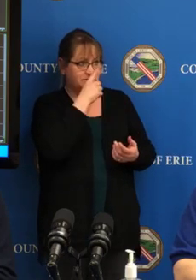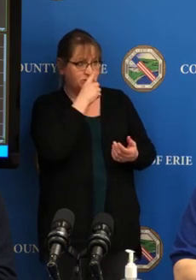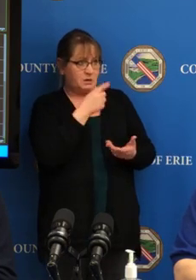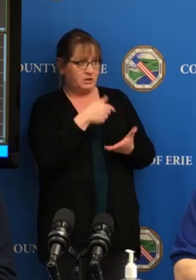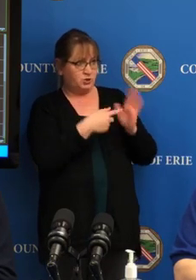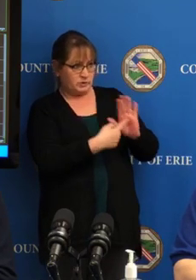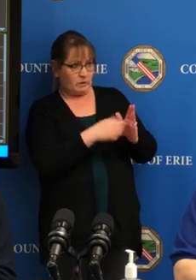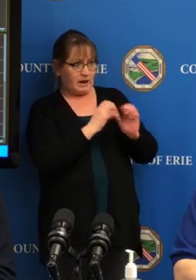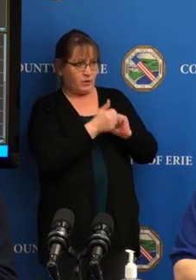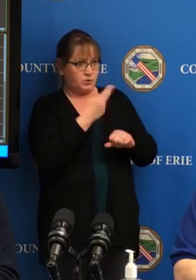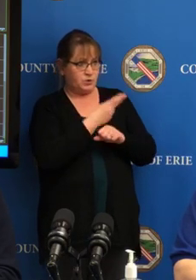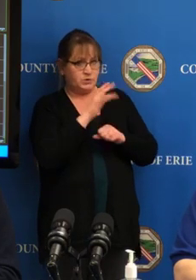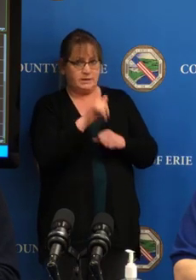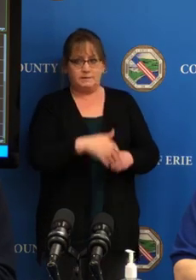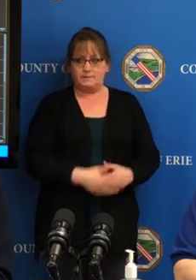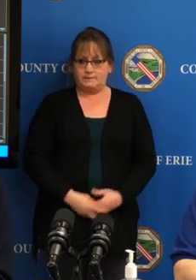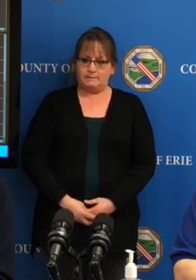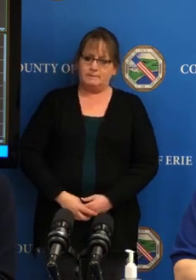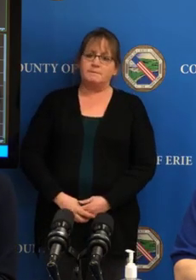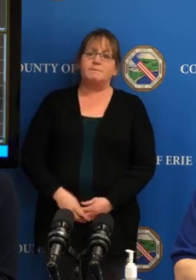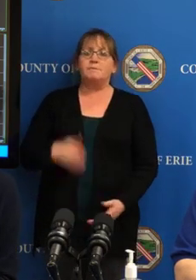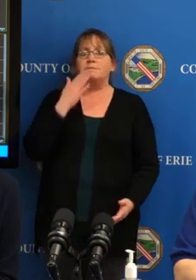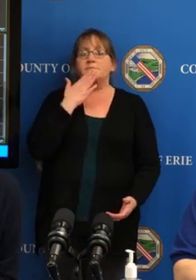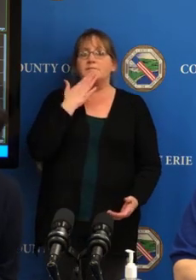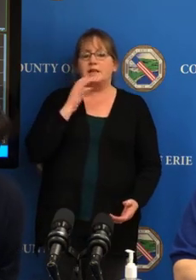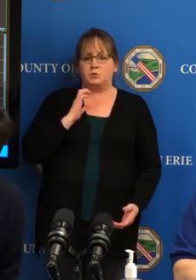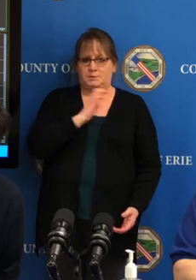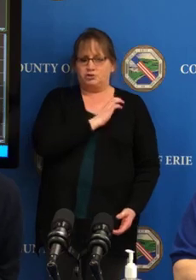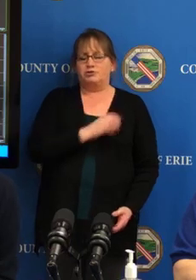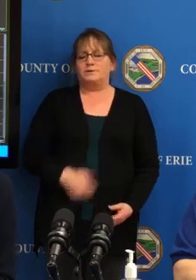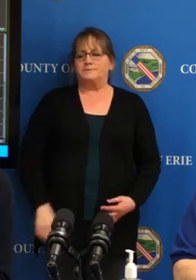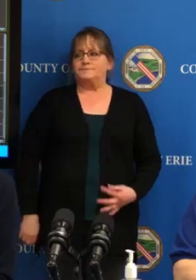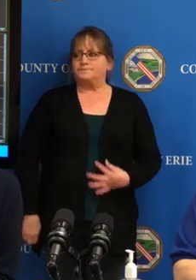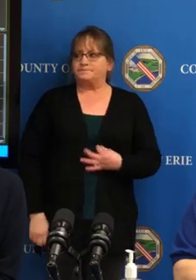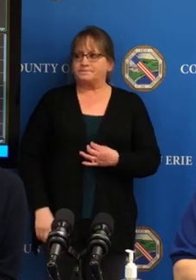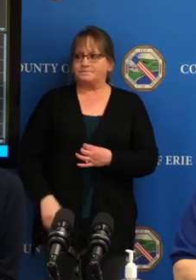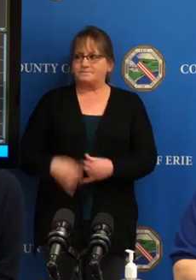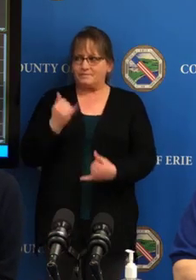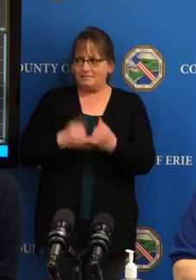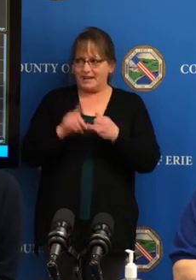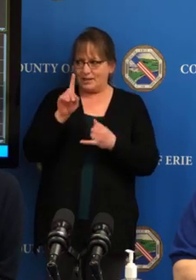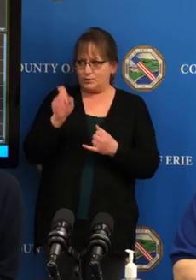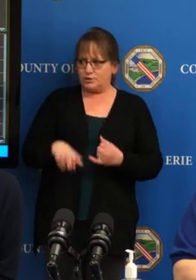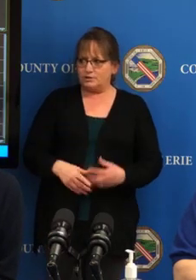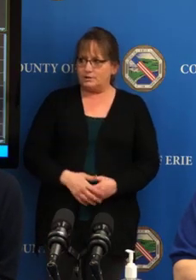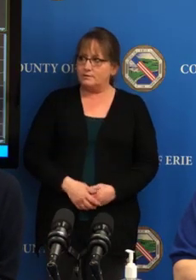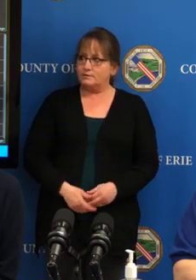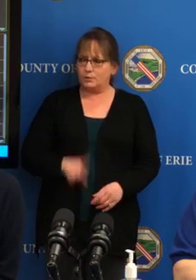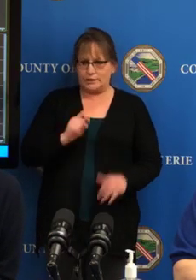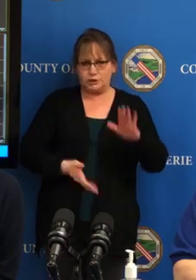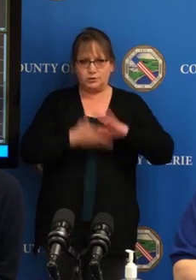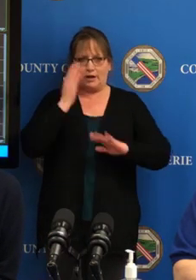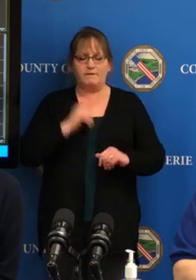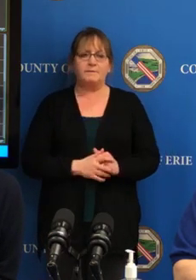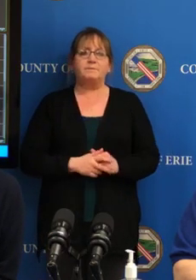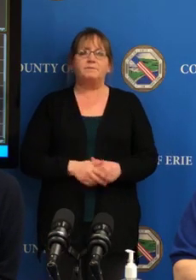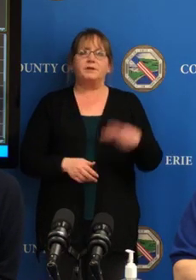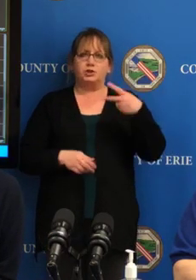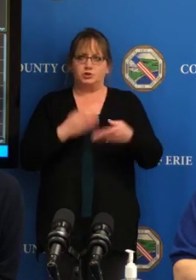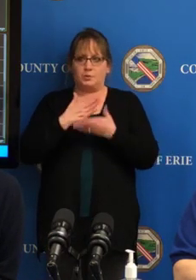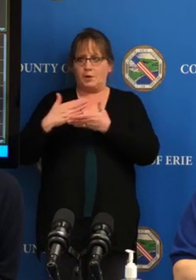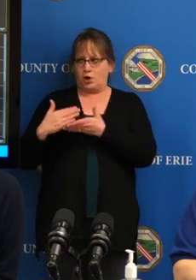them how to use it. Thank you, Commissioner. One last question, and we got to run. Last question is a two-parter,